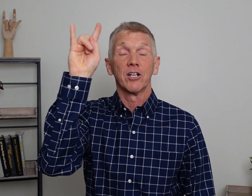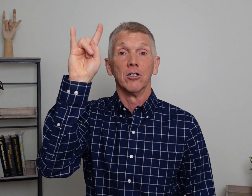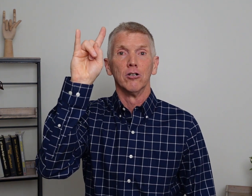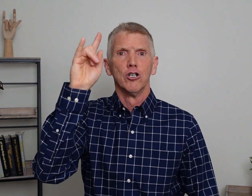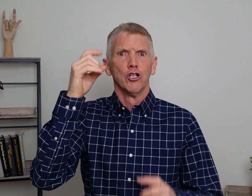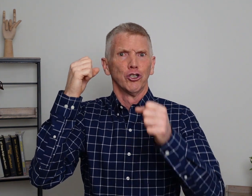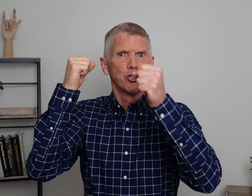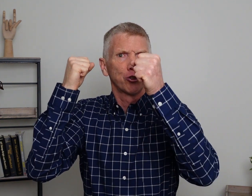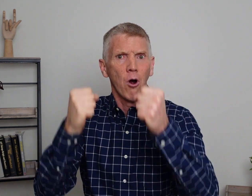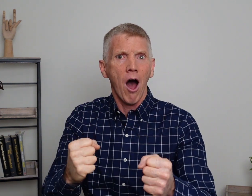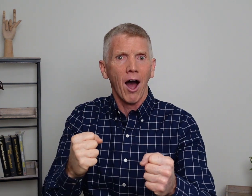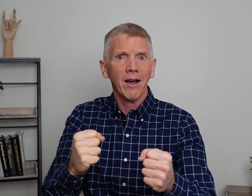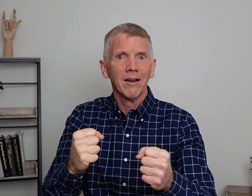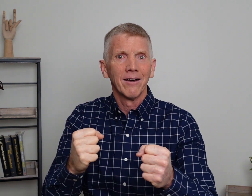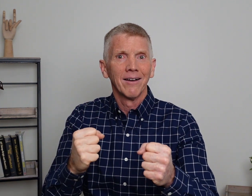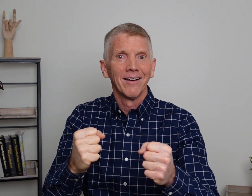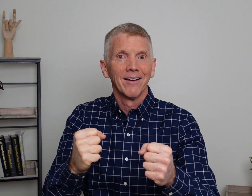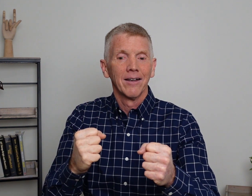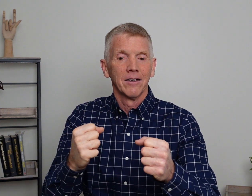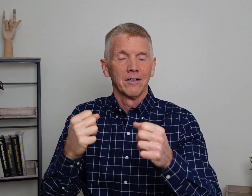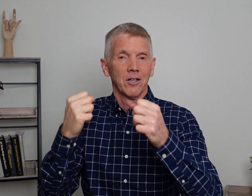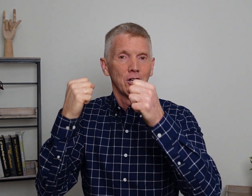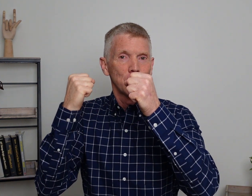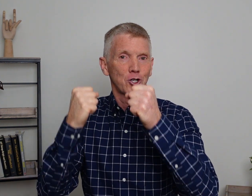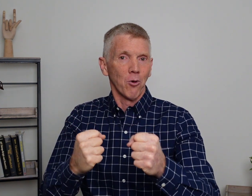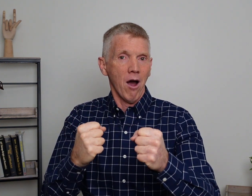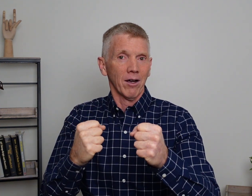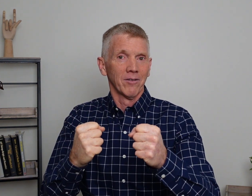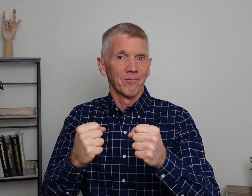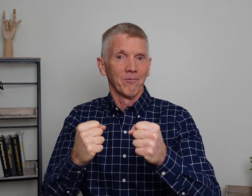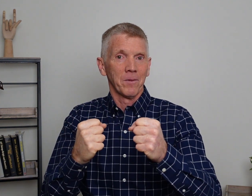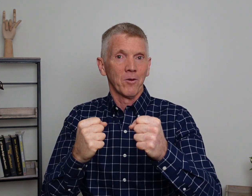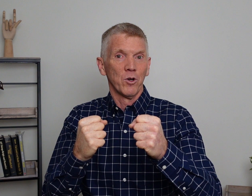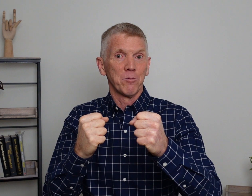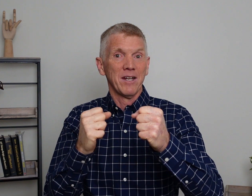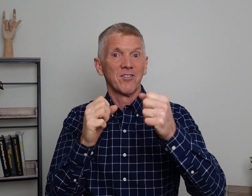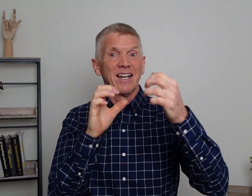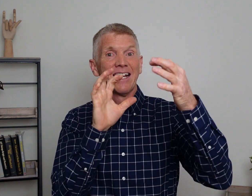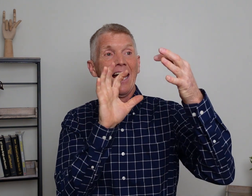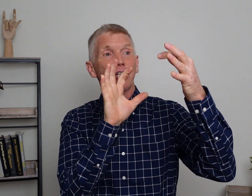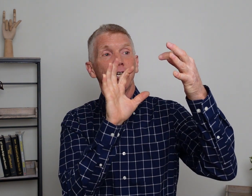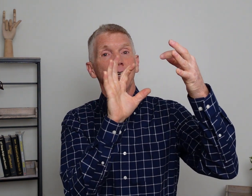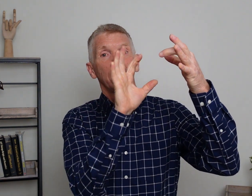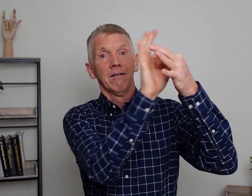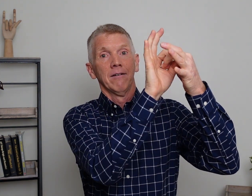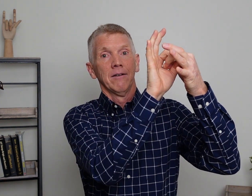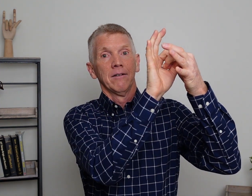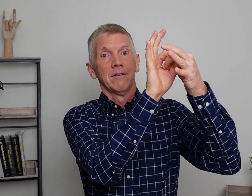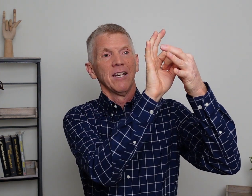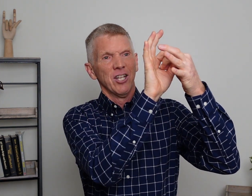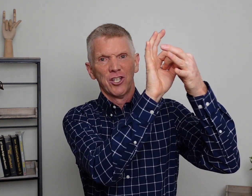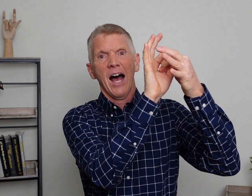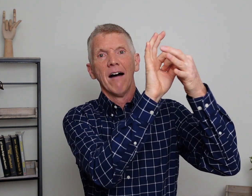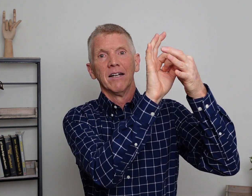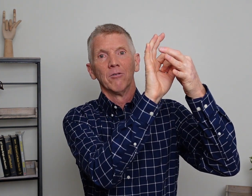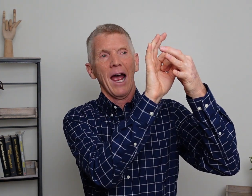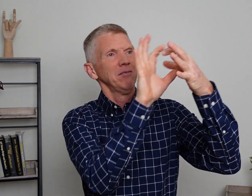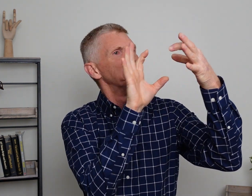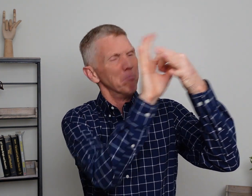signal strong? Strong, which means the connection is solid, right?